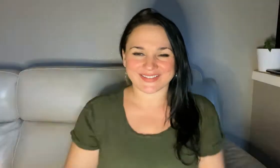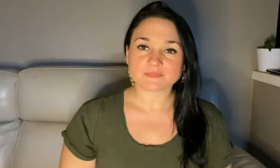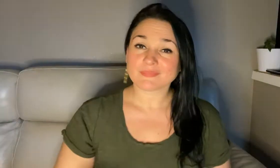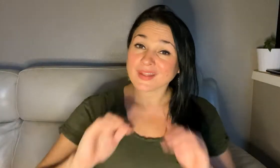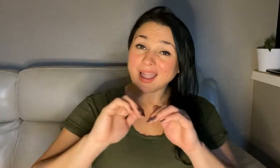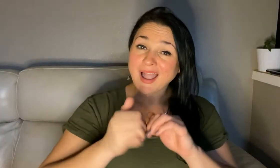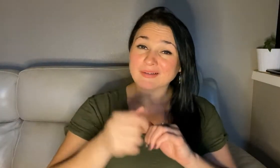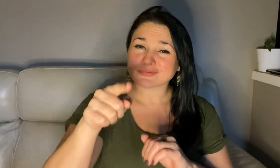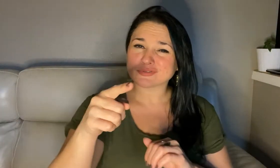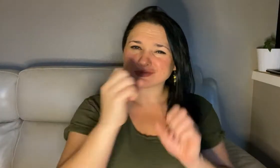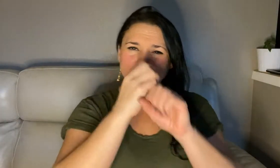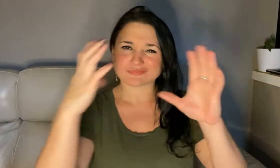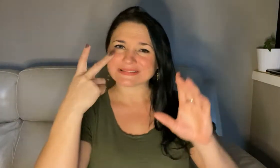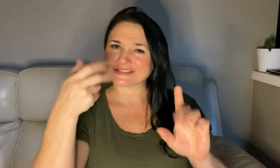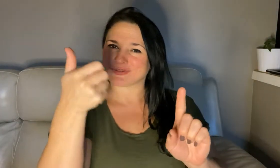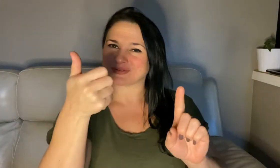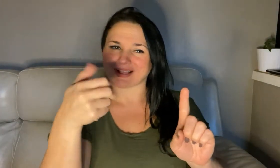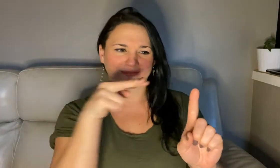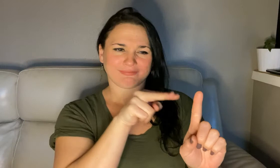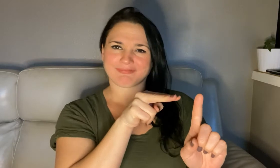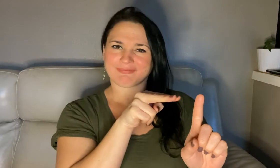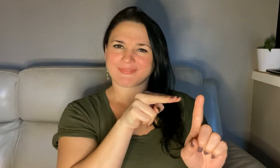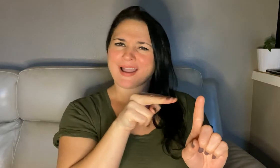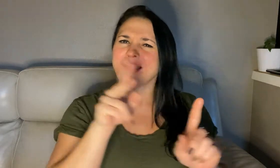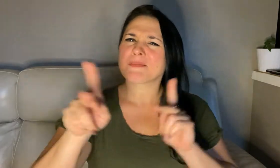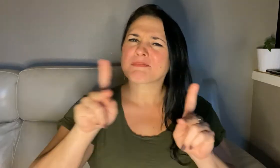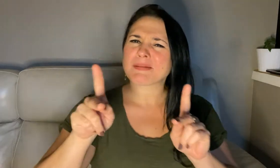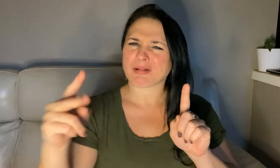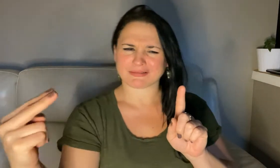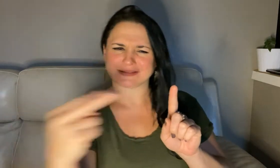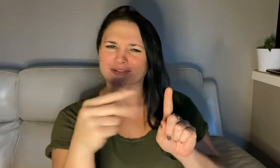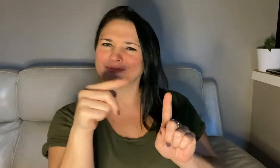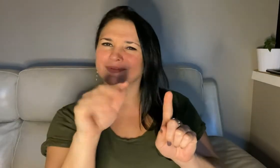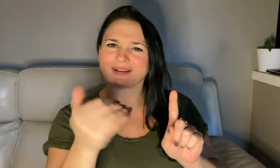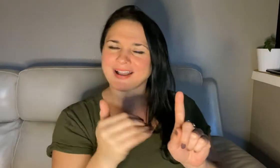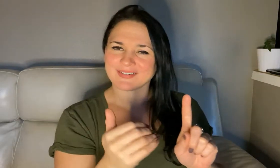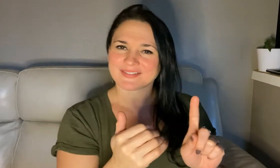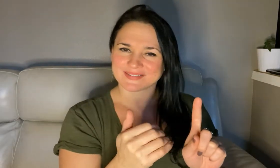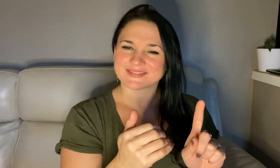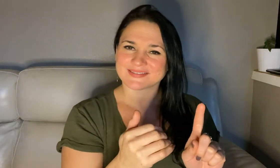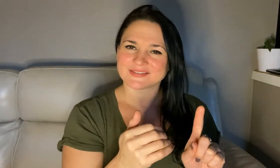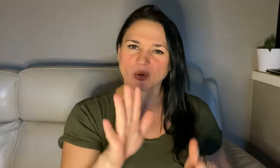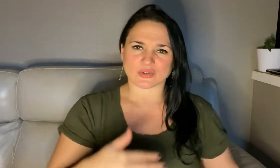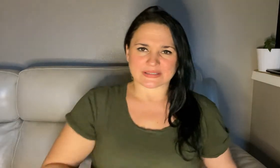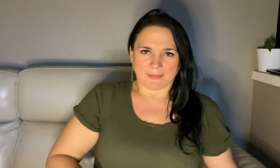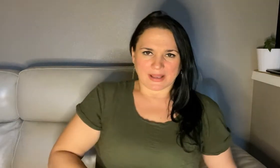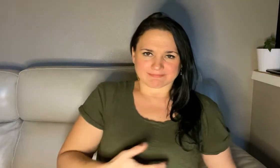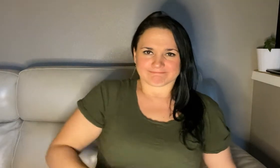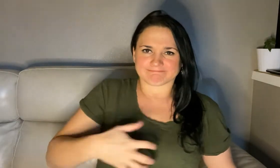Create. Now, how can you expand? Like, how do you see yourself? How do you think people view you?